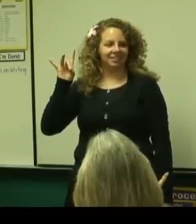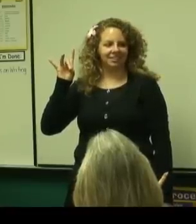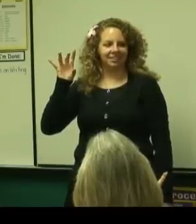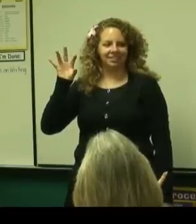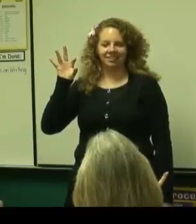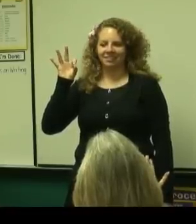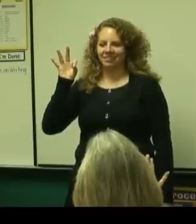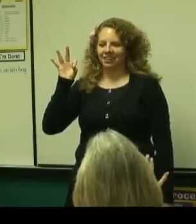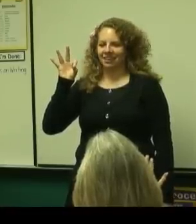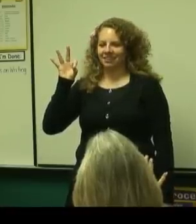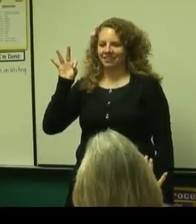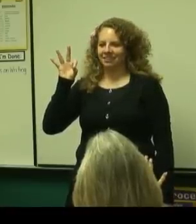9,